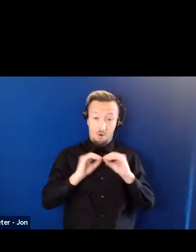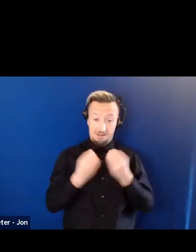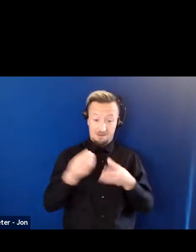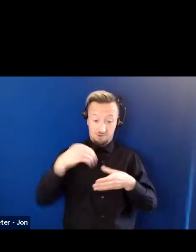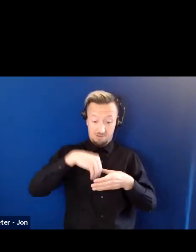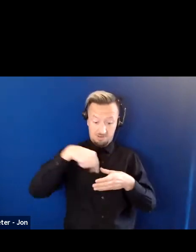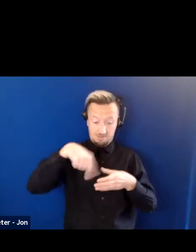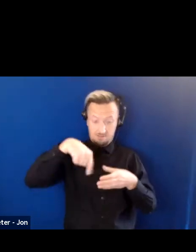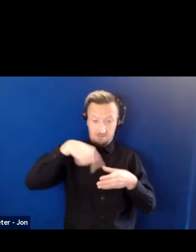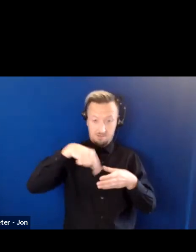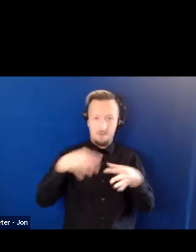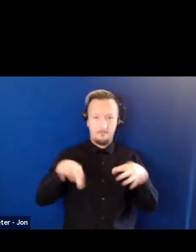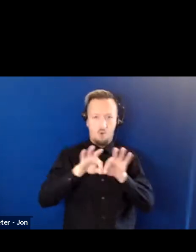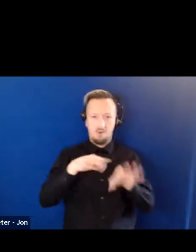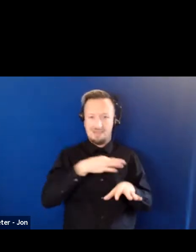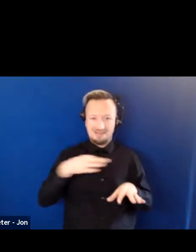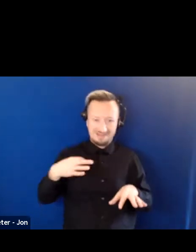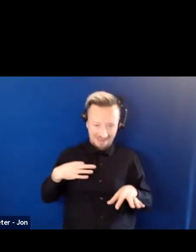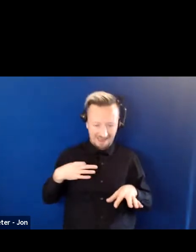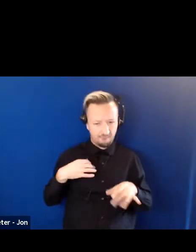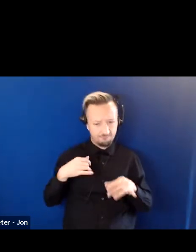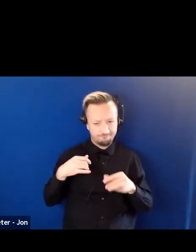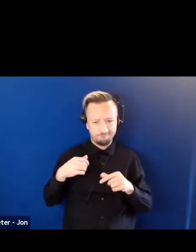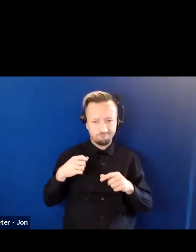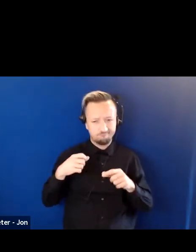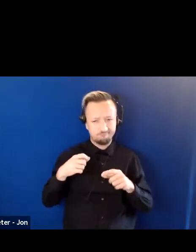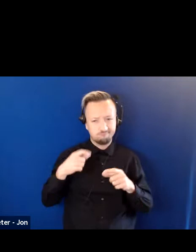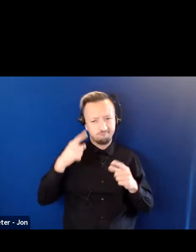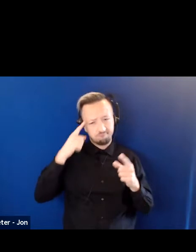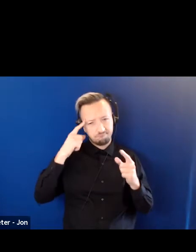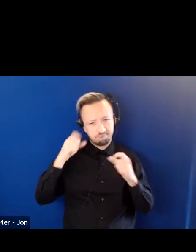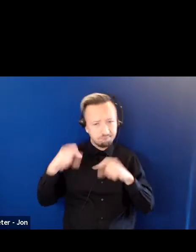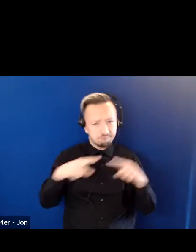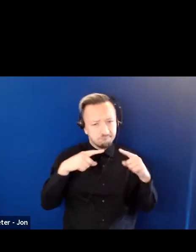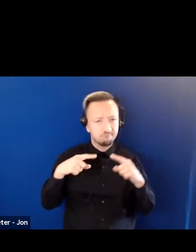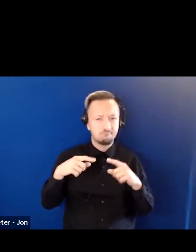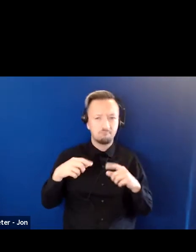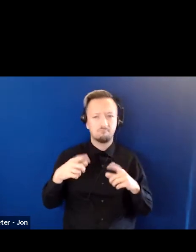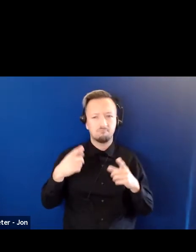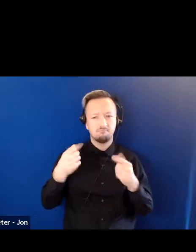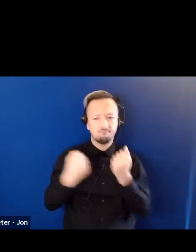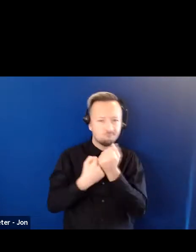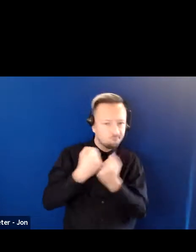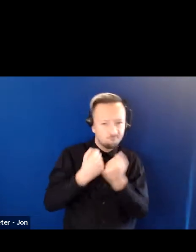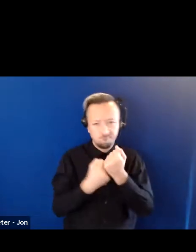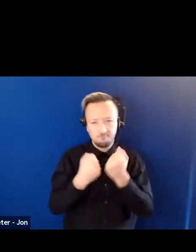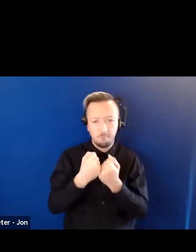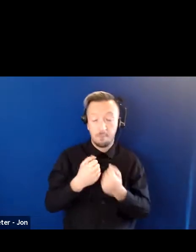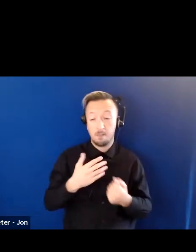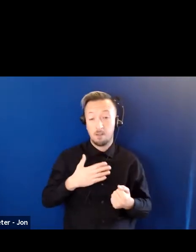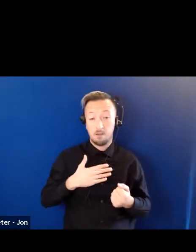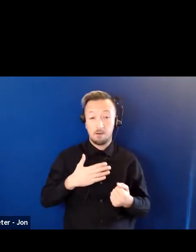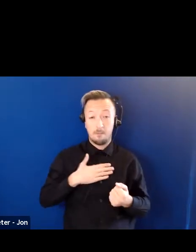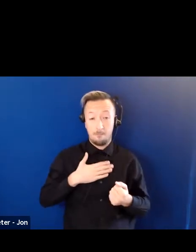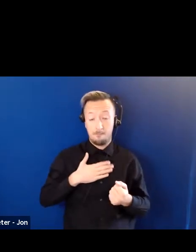your staff is actually on board. I'm fortunate. My council is also